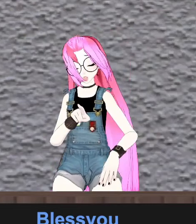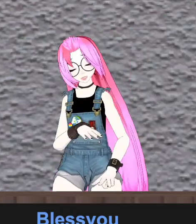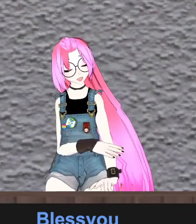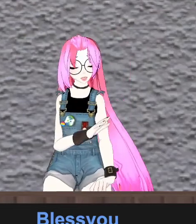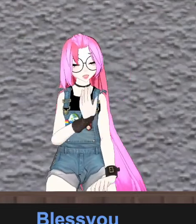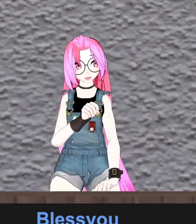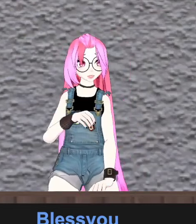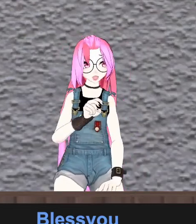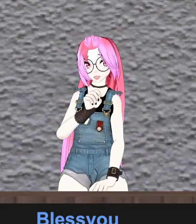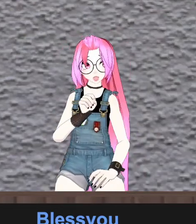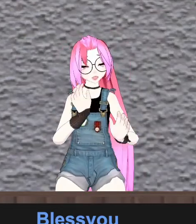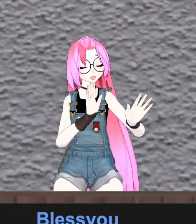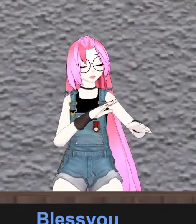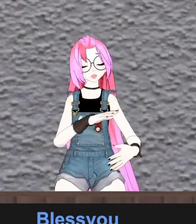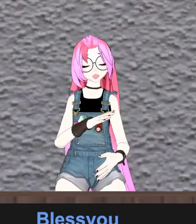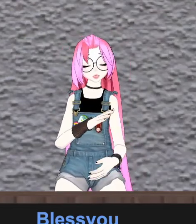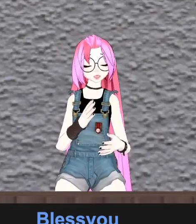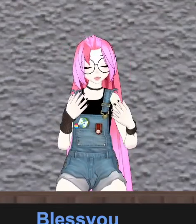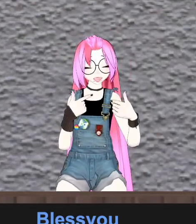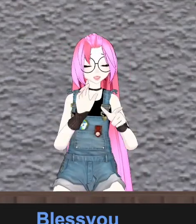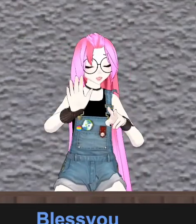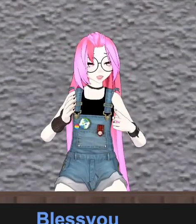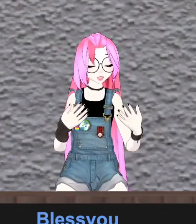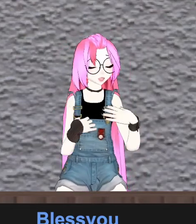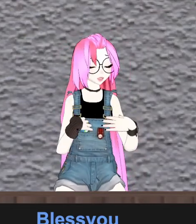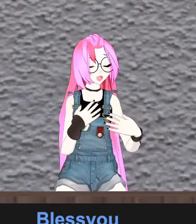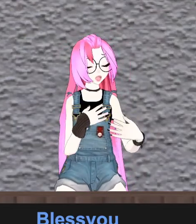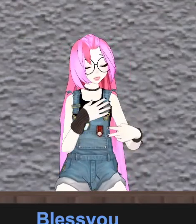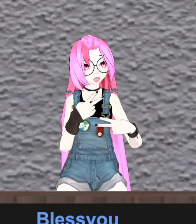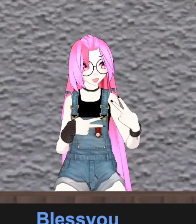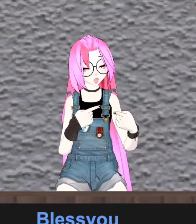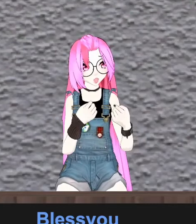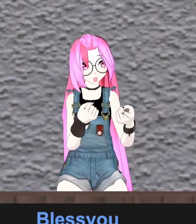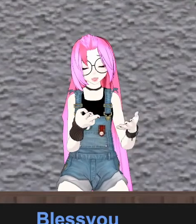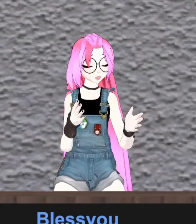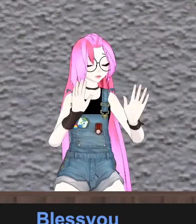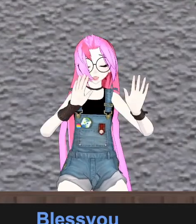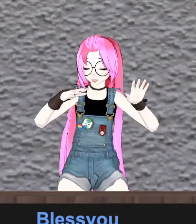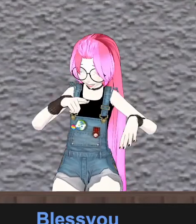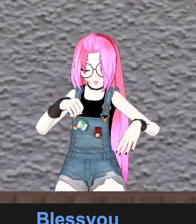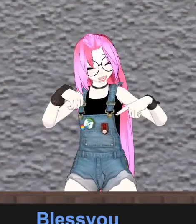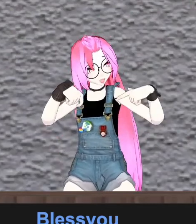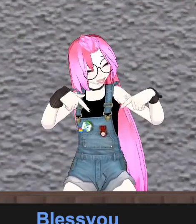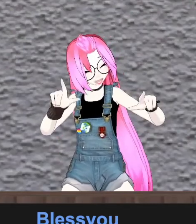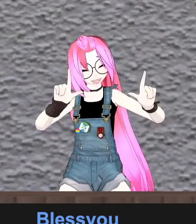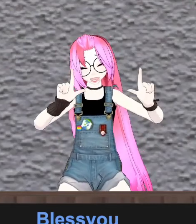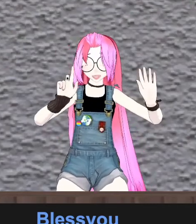she's like, no, I don't want that. I'm not going to force her to accept my sign name that I give her. So yes, you are totally allowed to say no